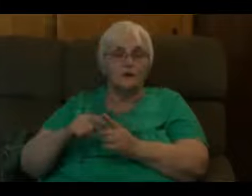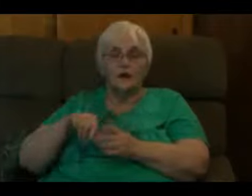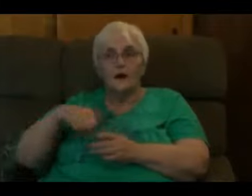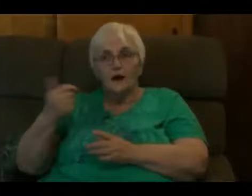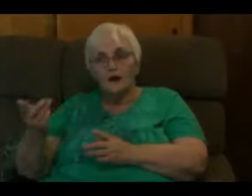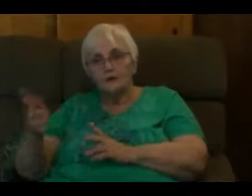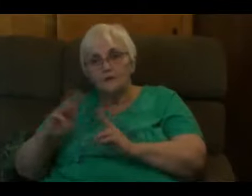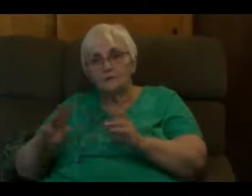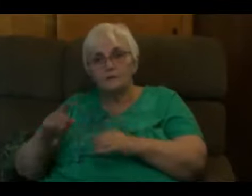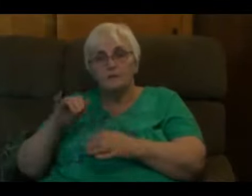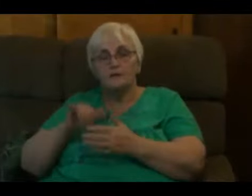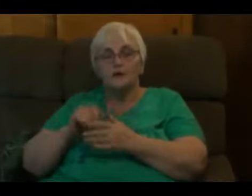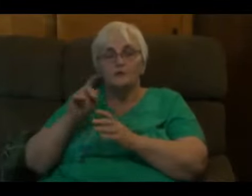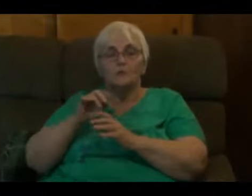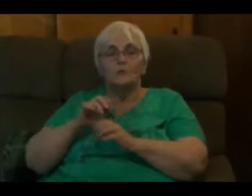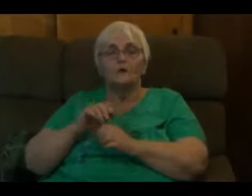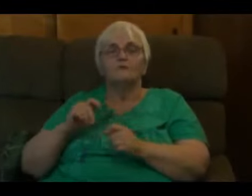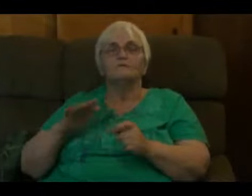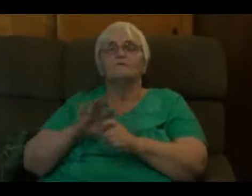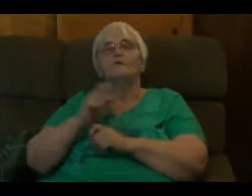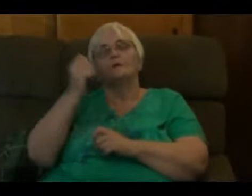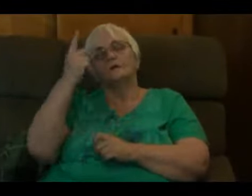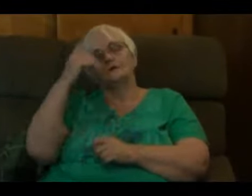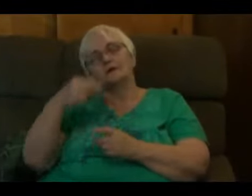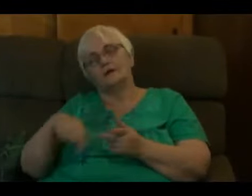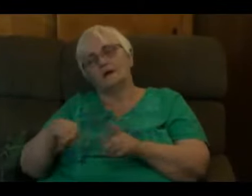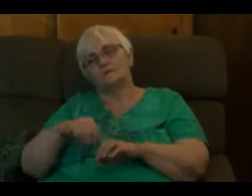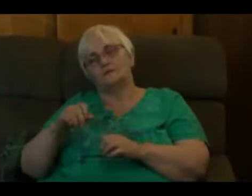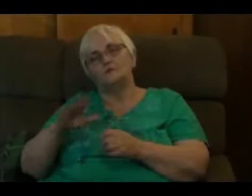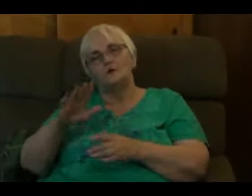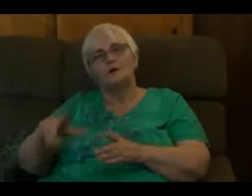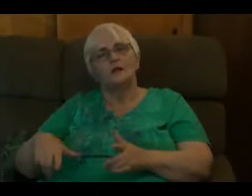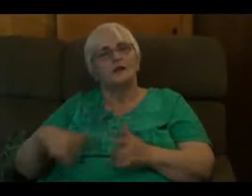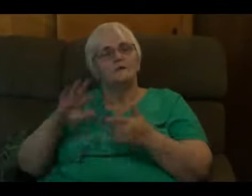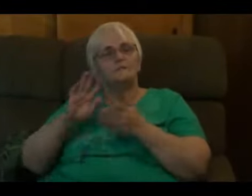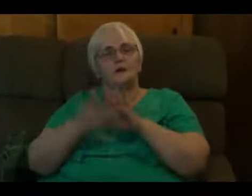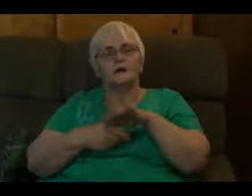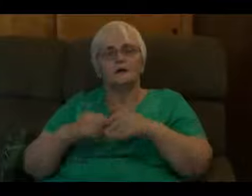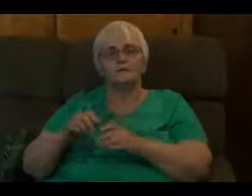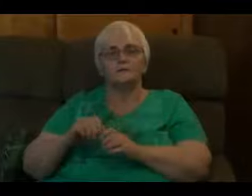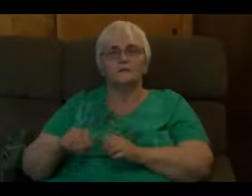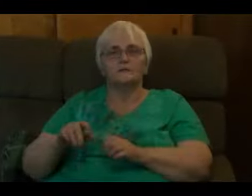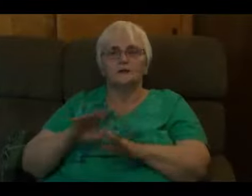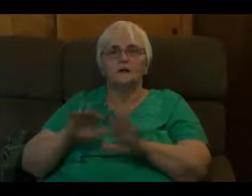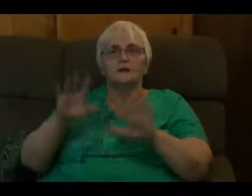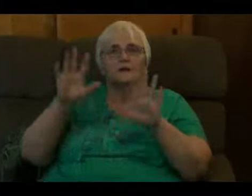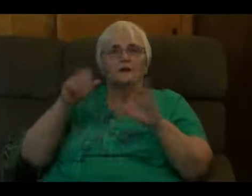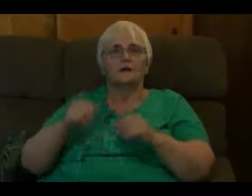that's when clarity happens. That's when your life is clear. Okay, that's when confusion leaves, if you had